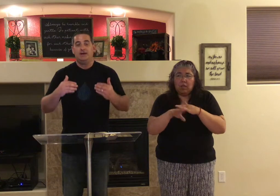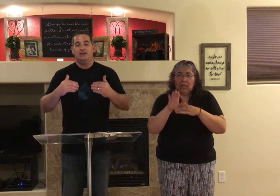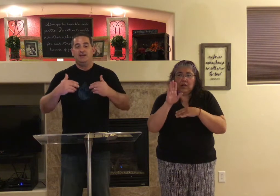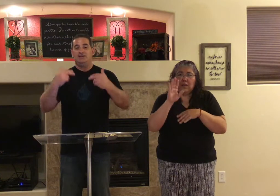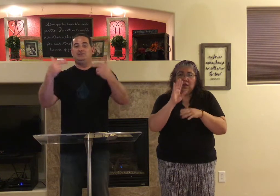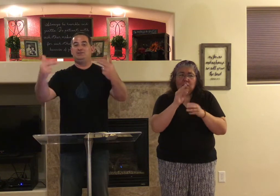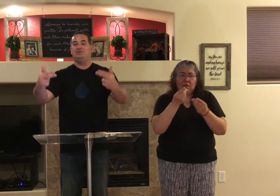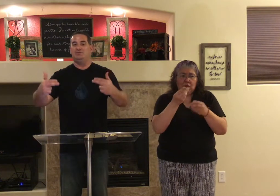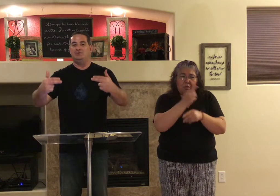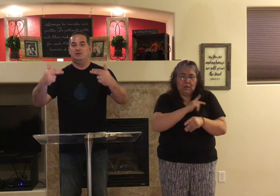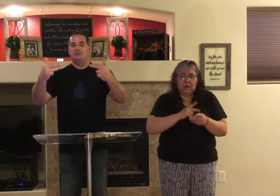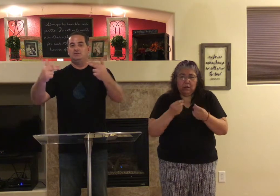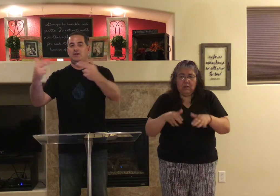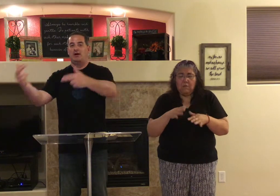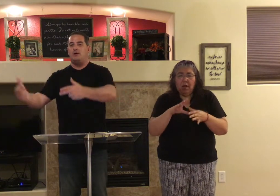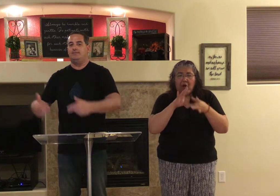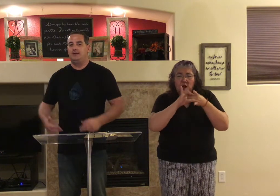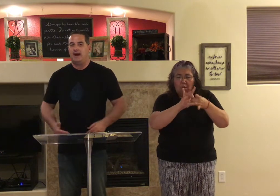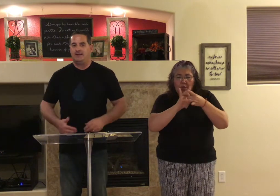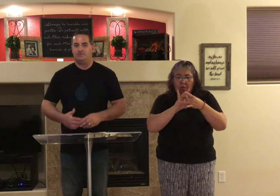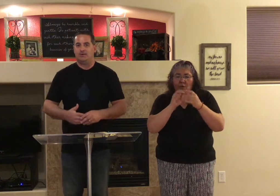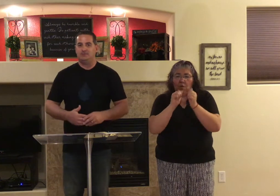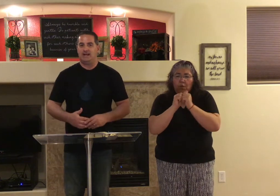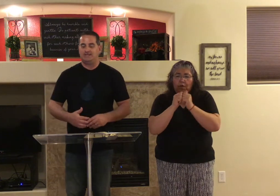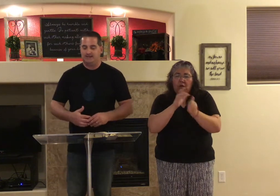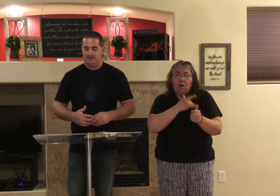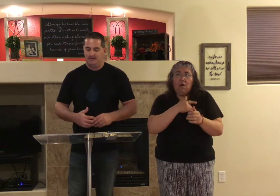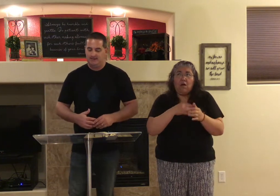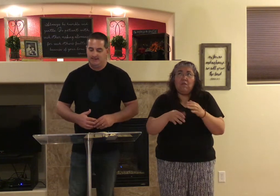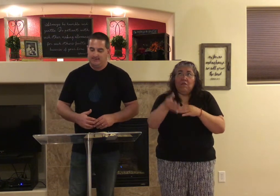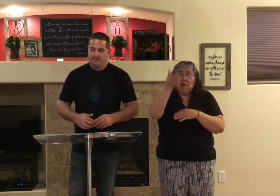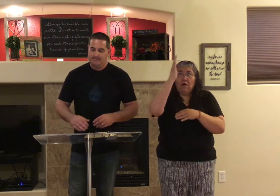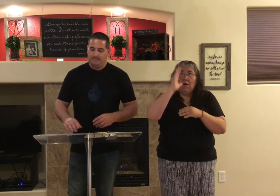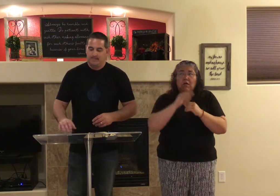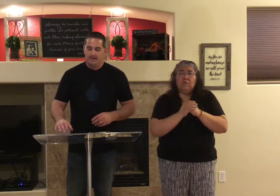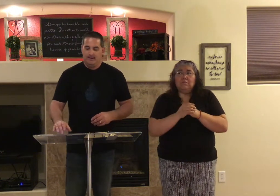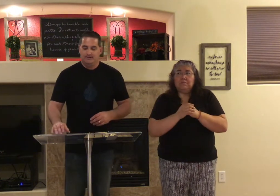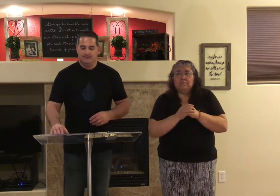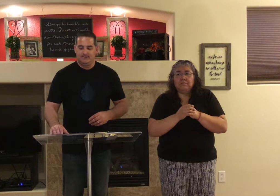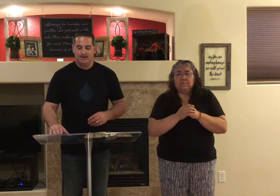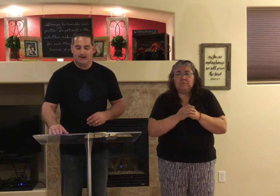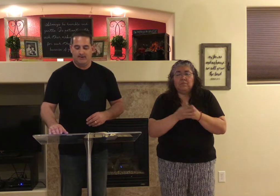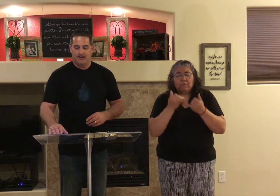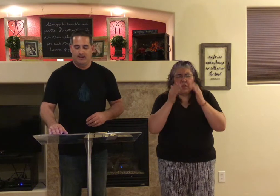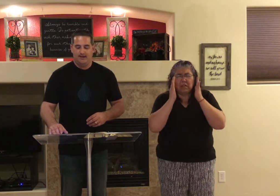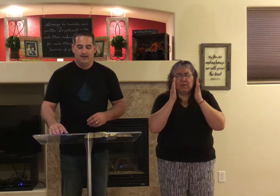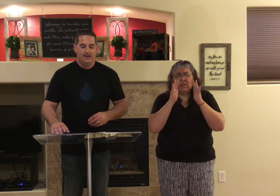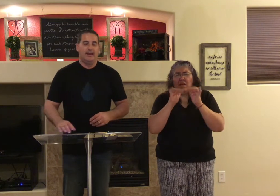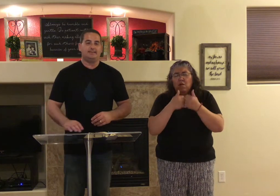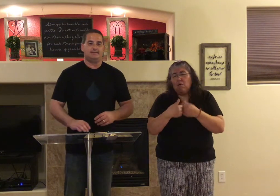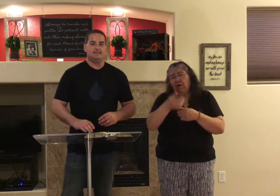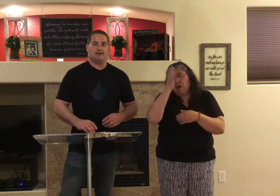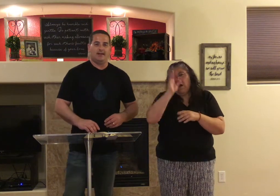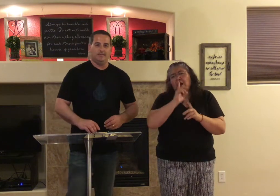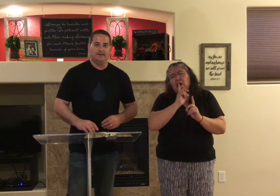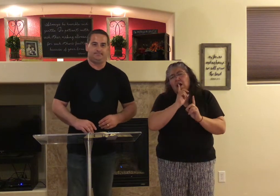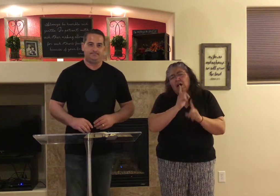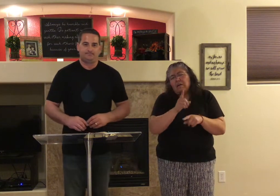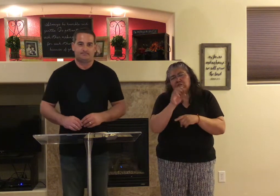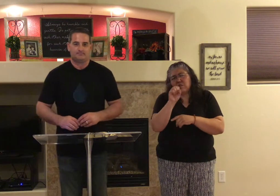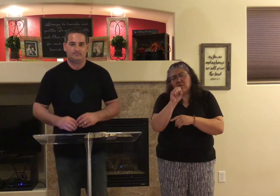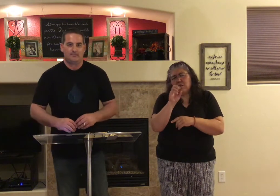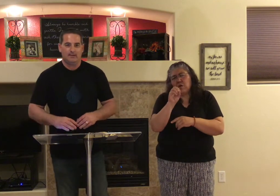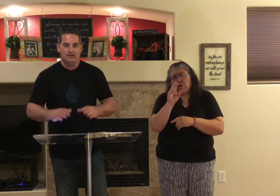be in tune to the heart of God is what he was asking. And listen to how God answer